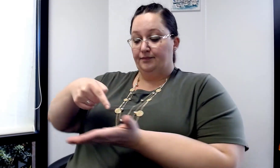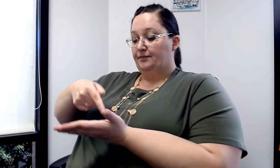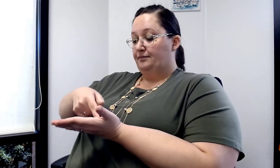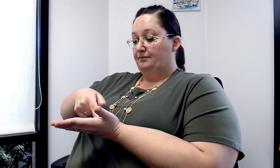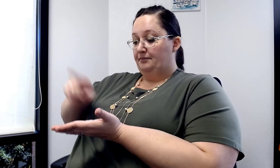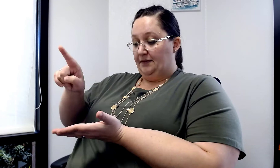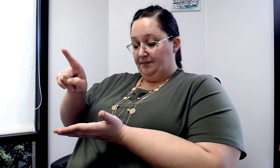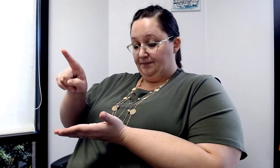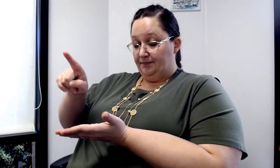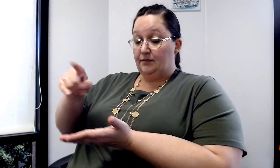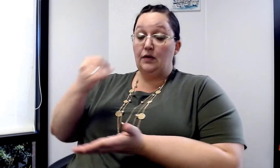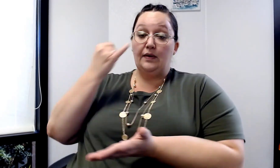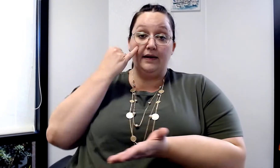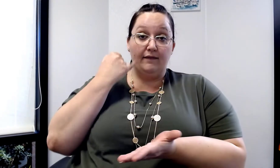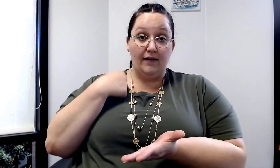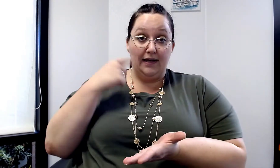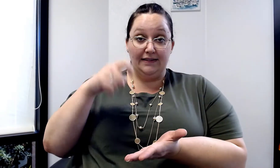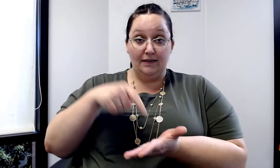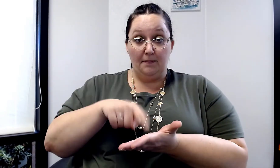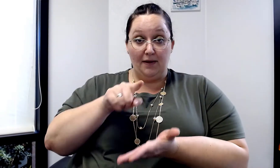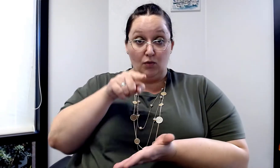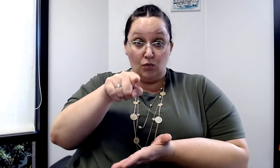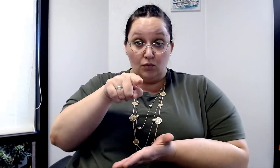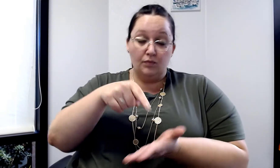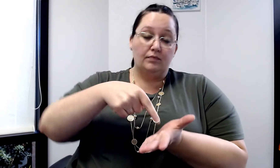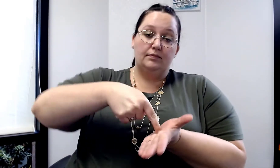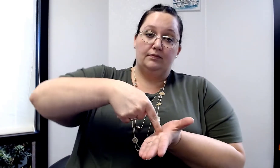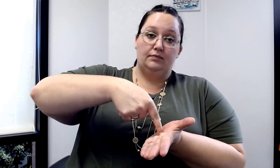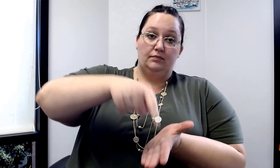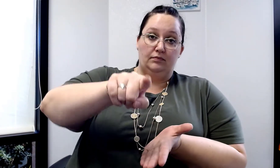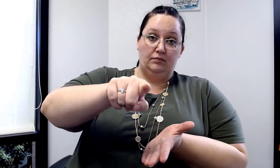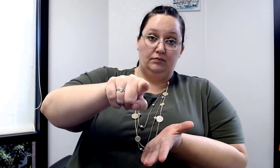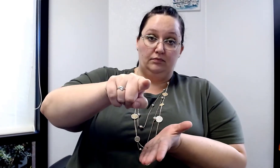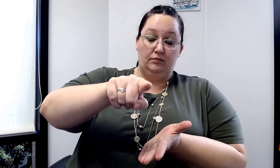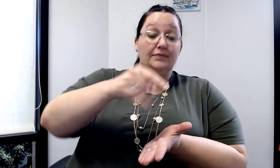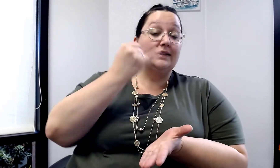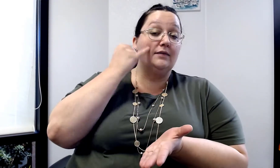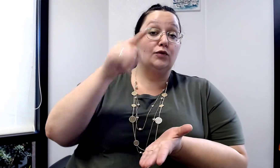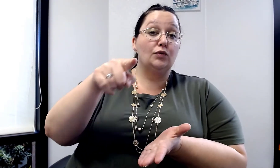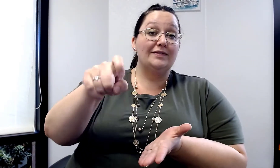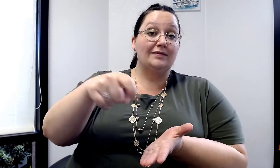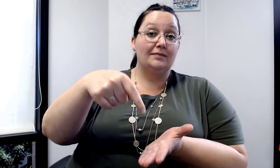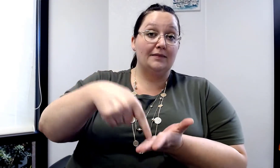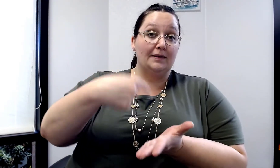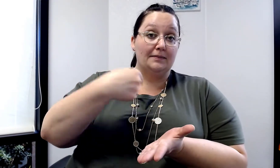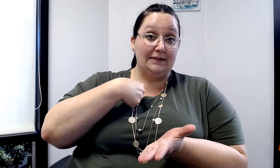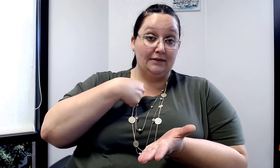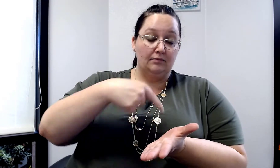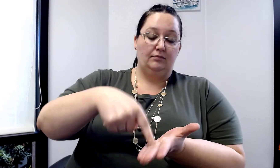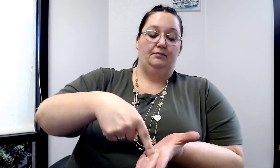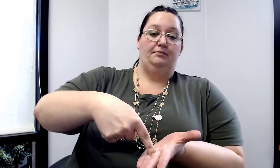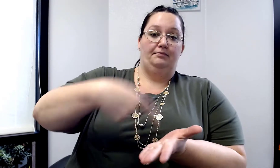Pay. If I need to pay you, I flick towards you. If you need to pay me, you flick towards me.